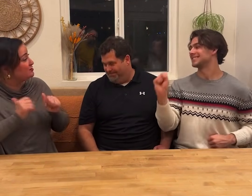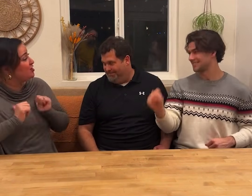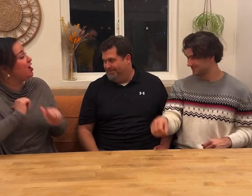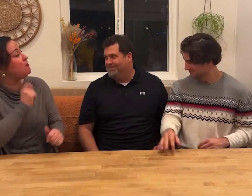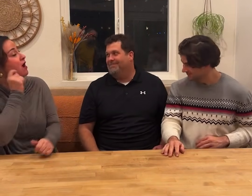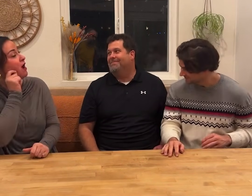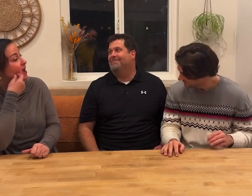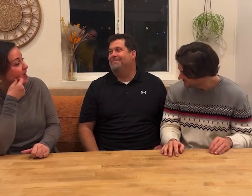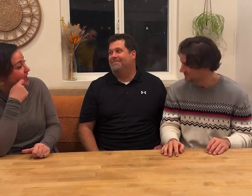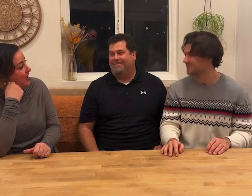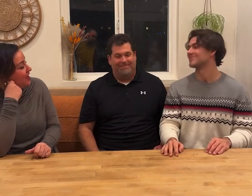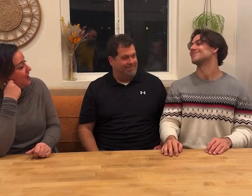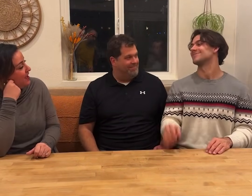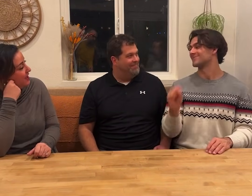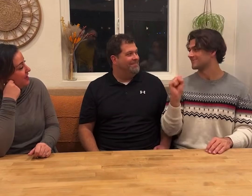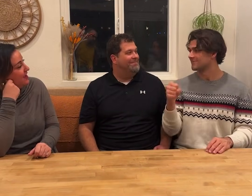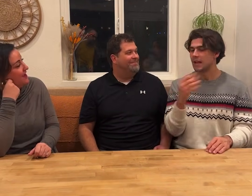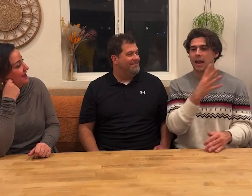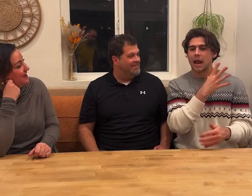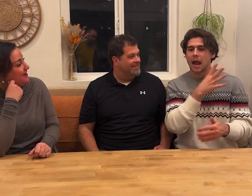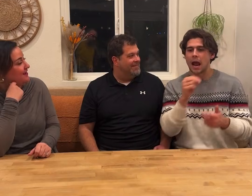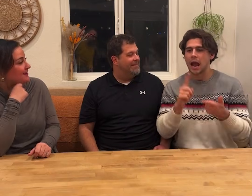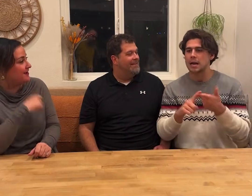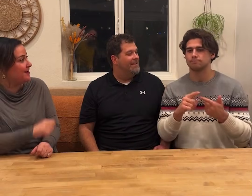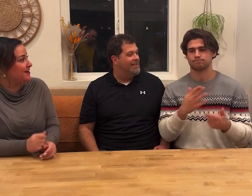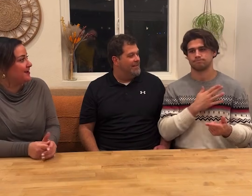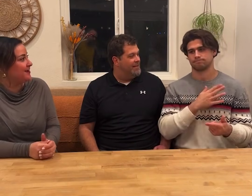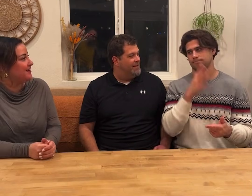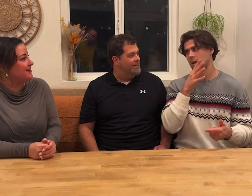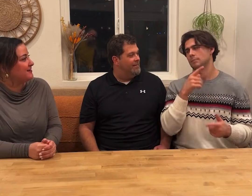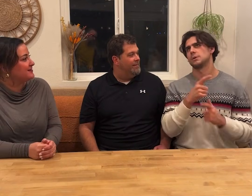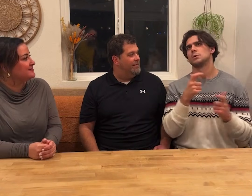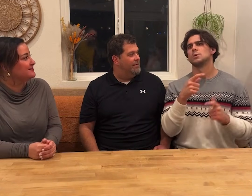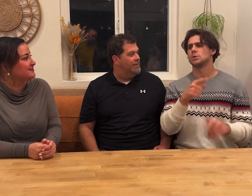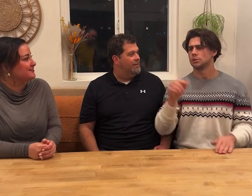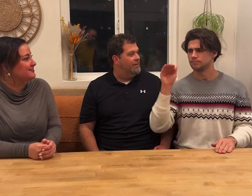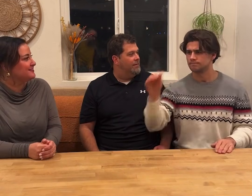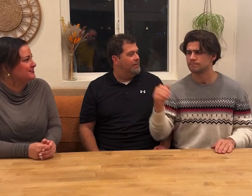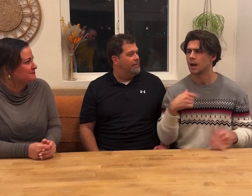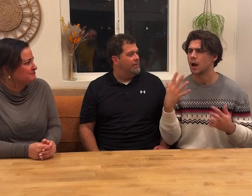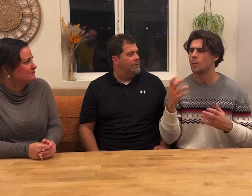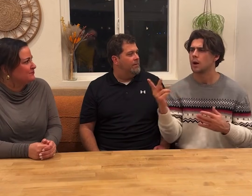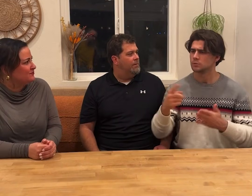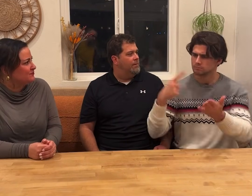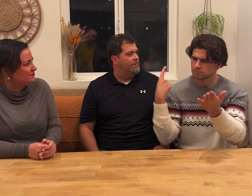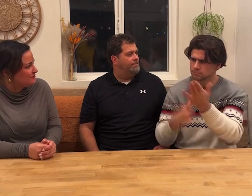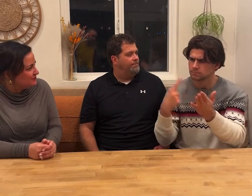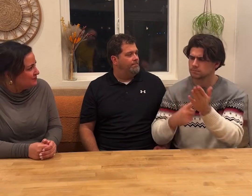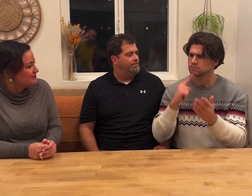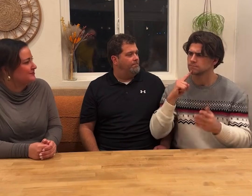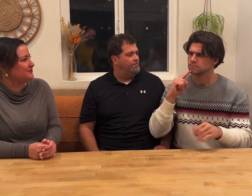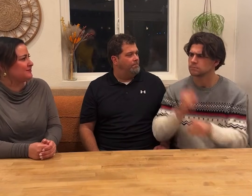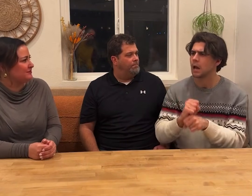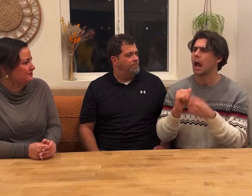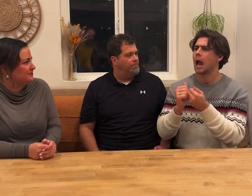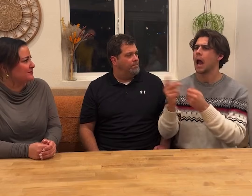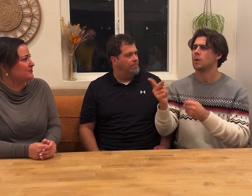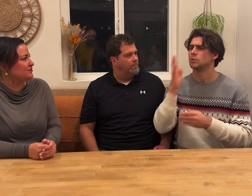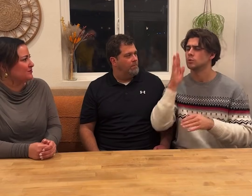actually trained. Oh, no way. How cool. Yeah, we did. And then my mom was really big with making sure that we